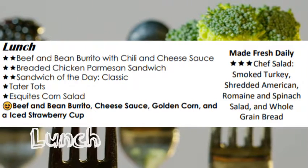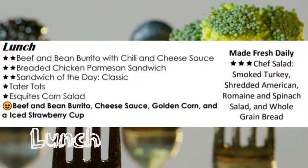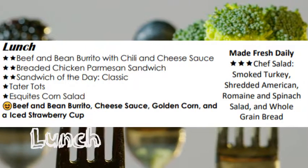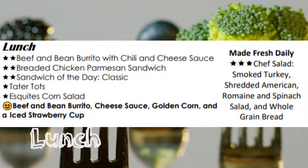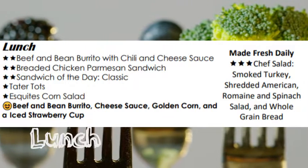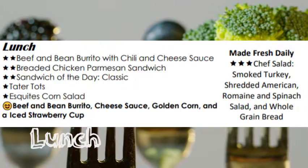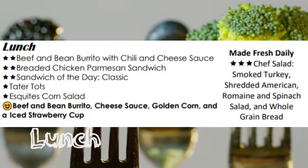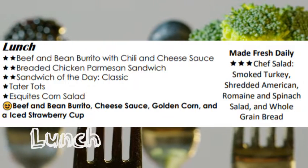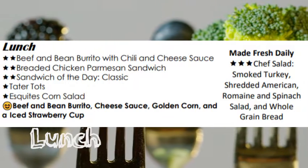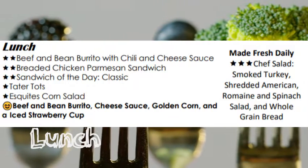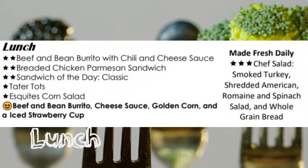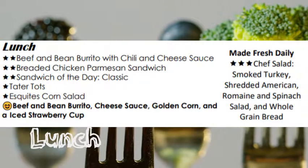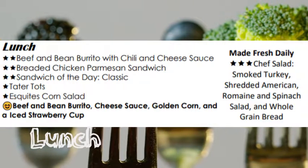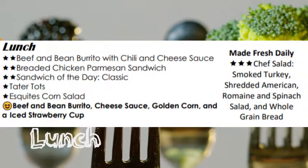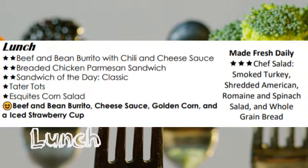so